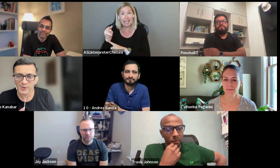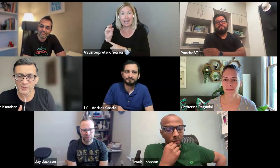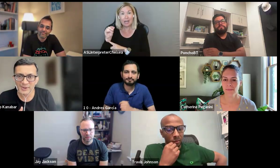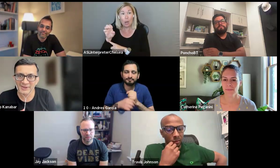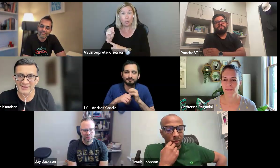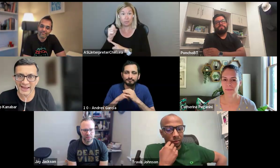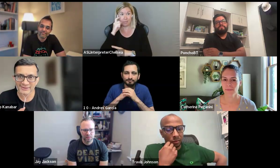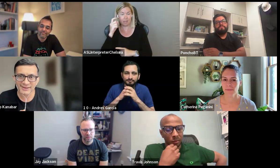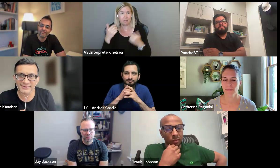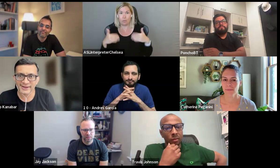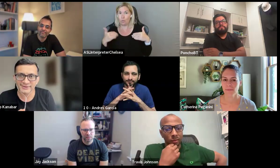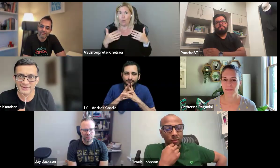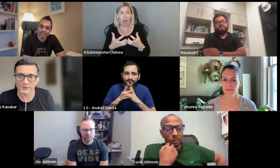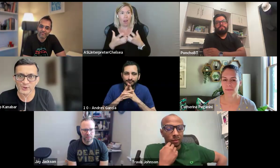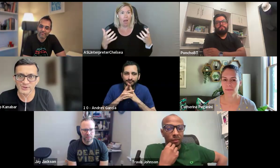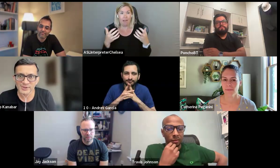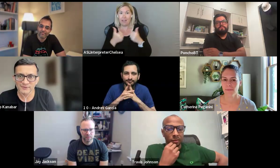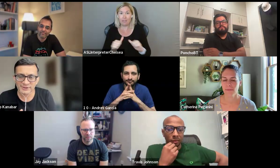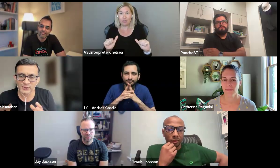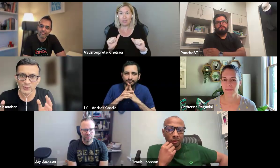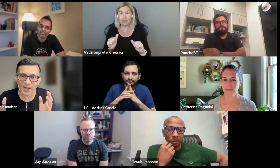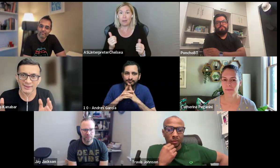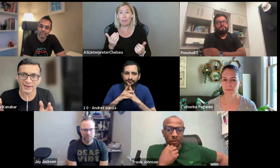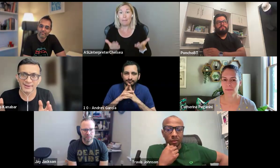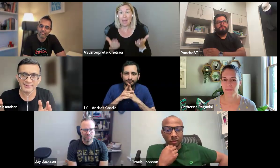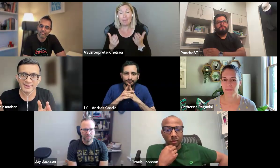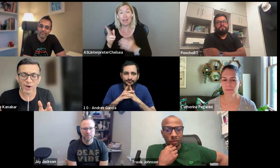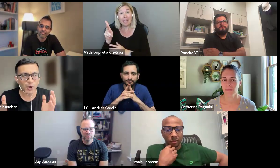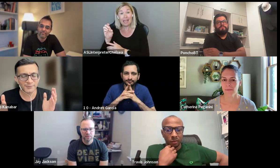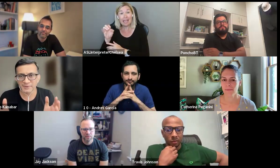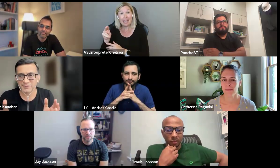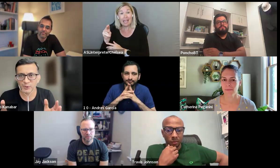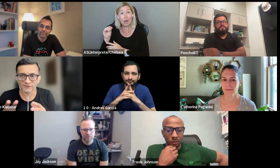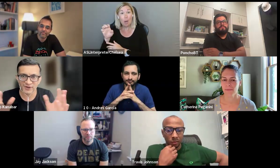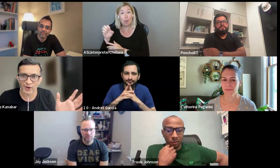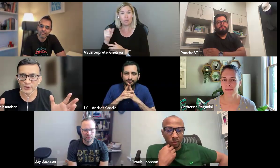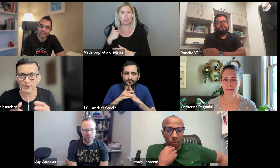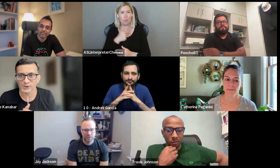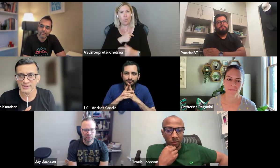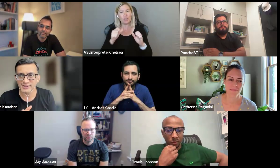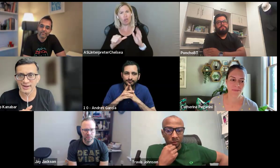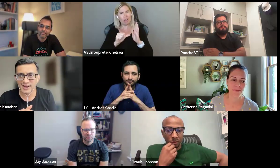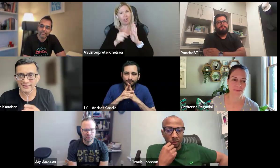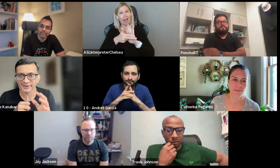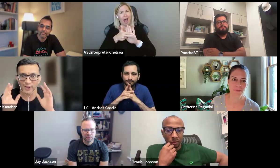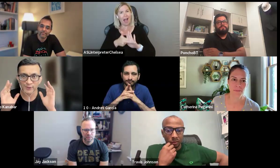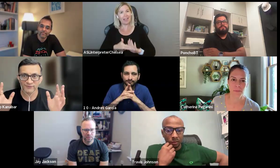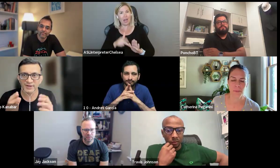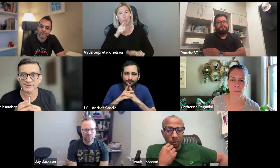So maybe in the Atlanta, in the keynote, we need to highlight all the people who work on the glossary and the kind of work they